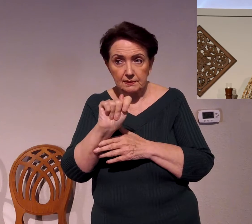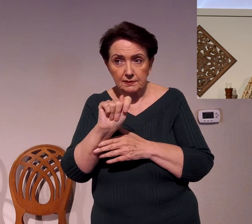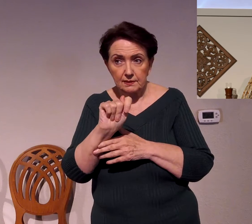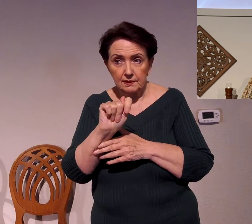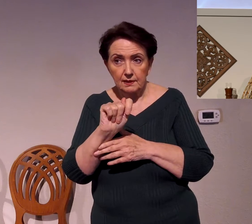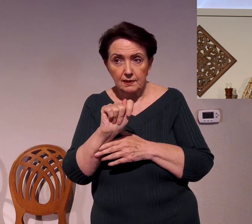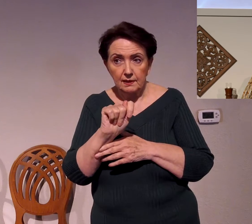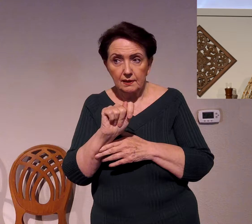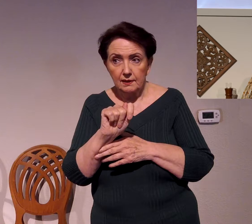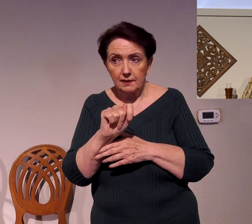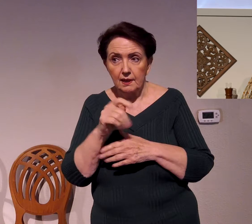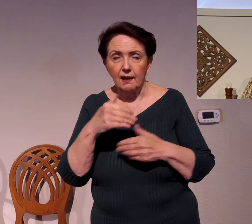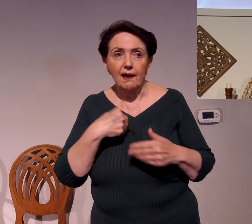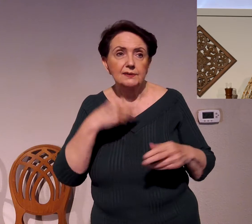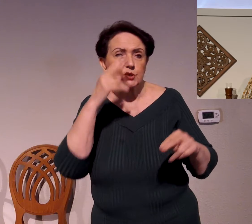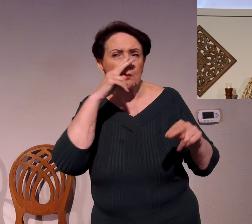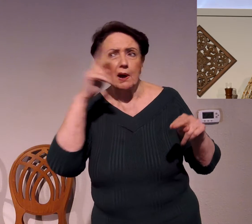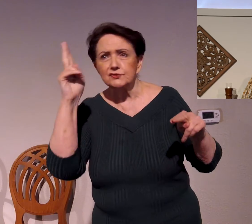I had a blast.